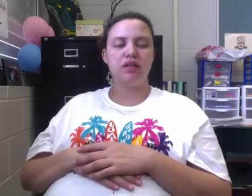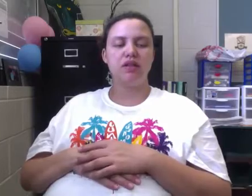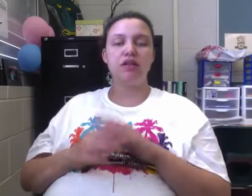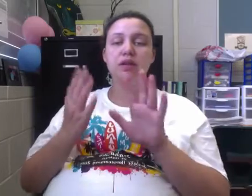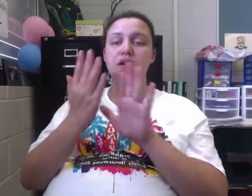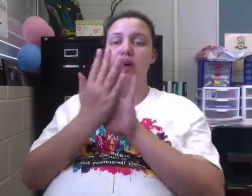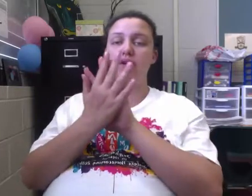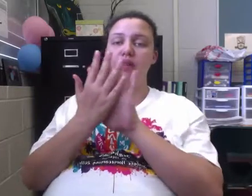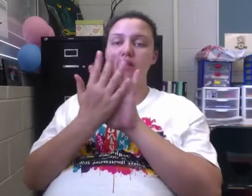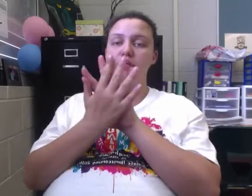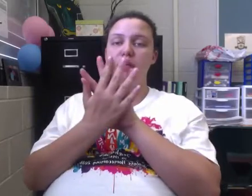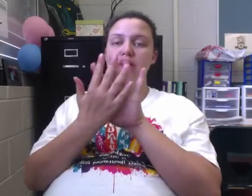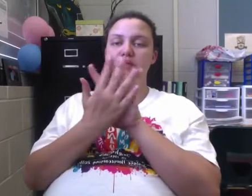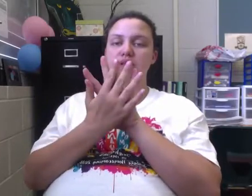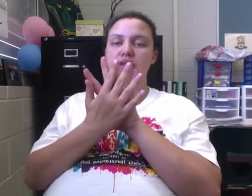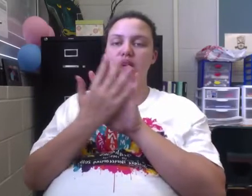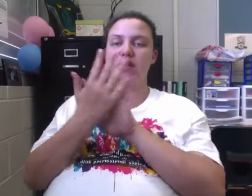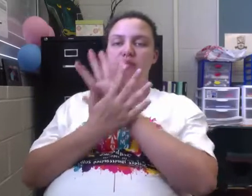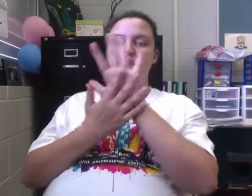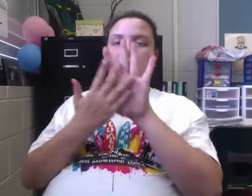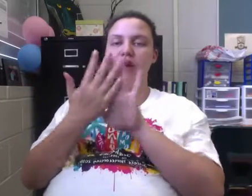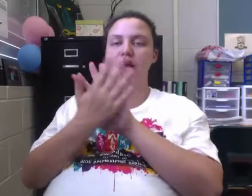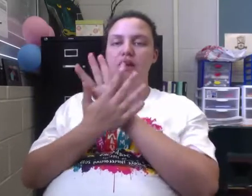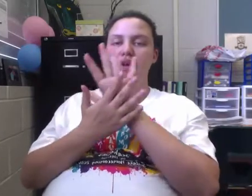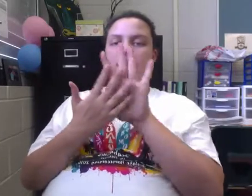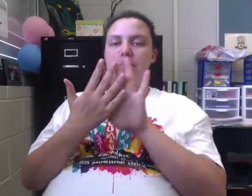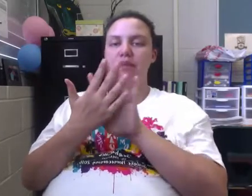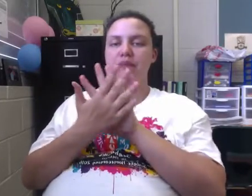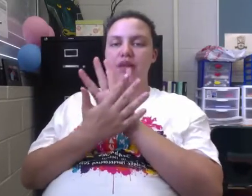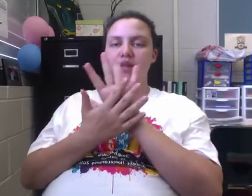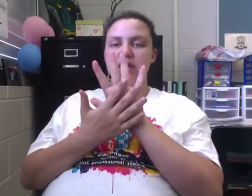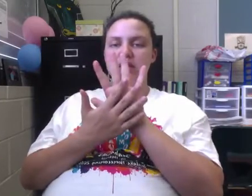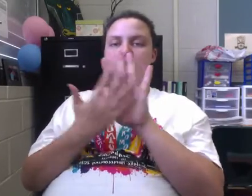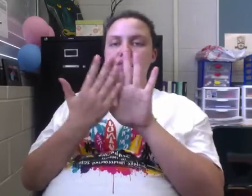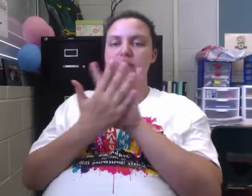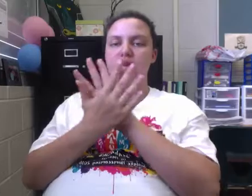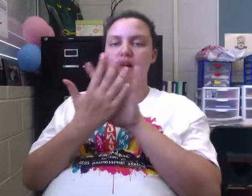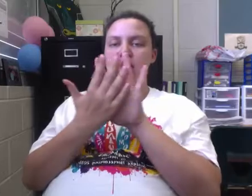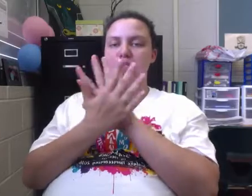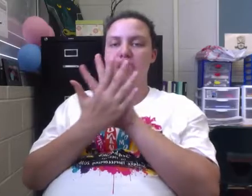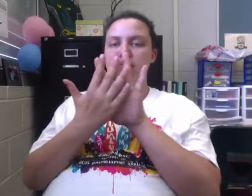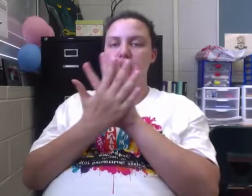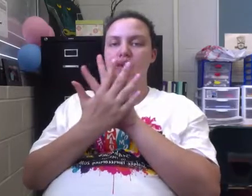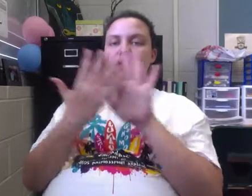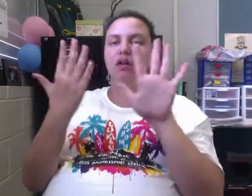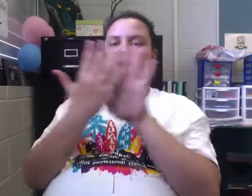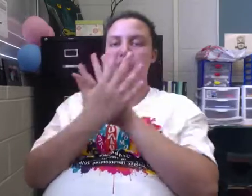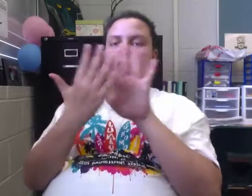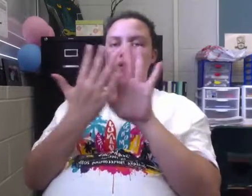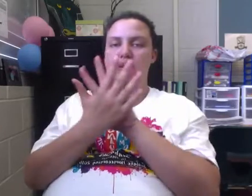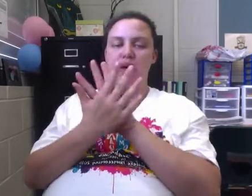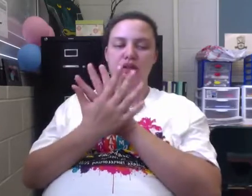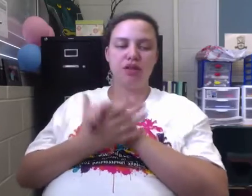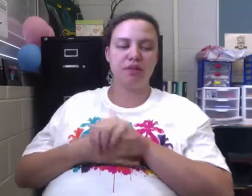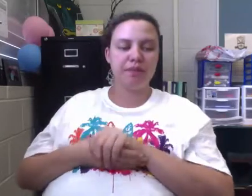To be crowded, remember this one's different because blurry is a circle, crowded is back and forth, like all of the people going past you.